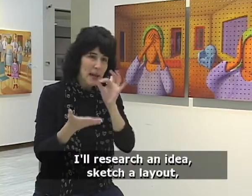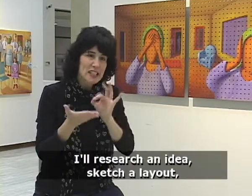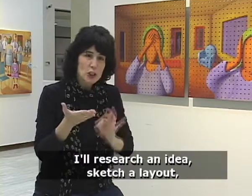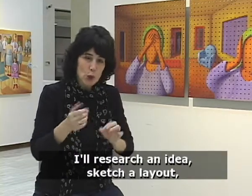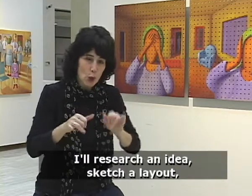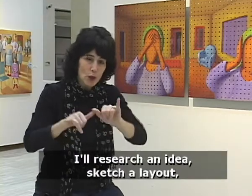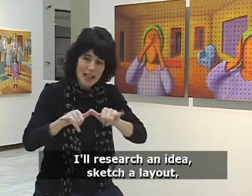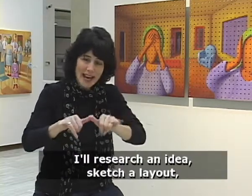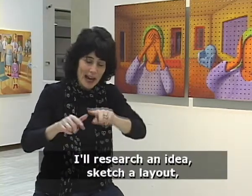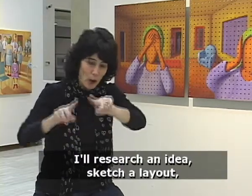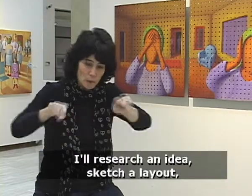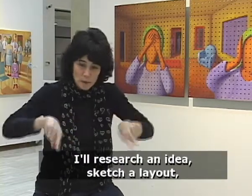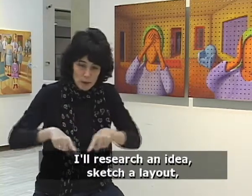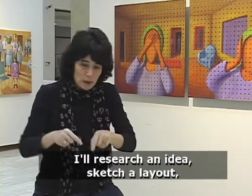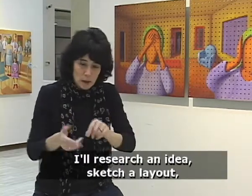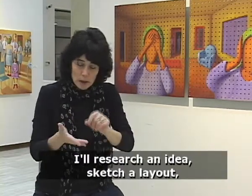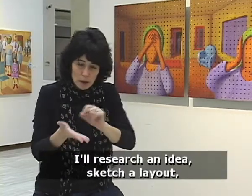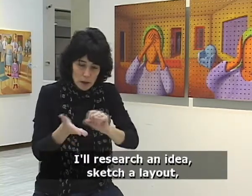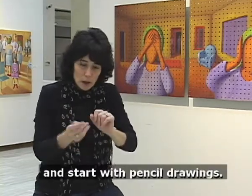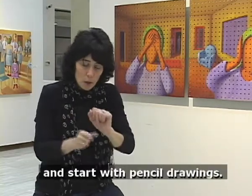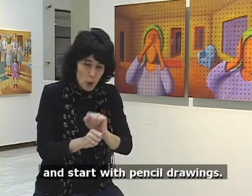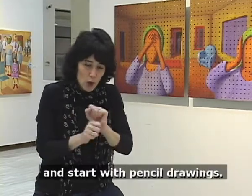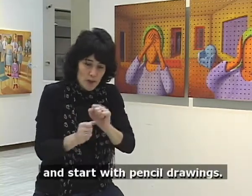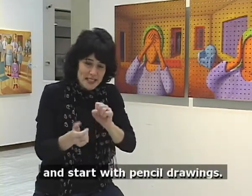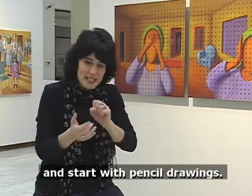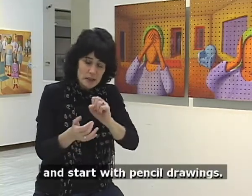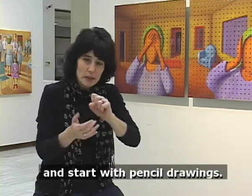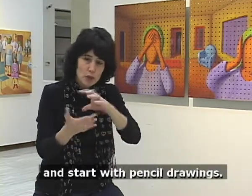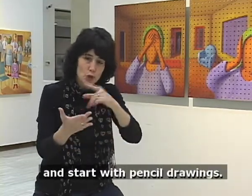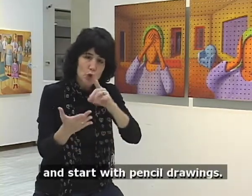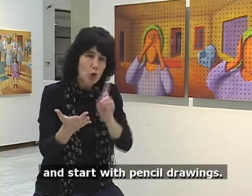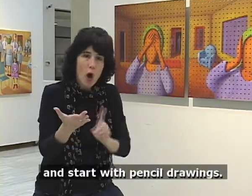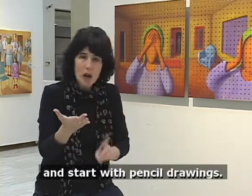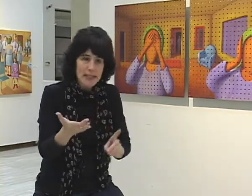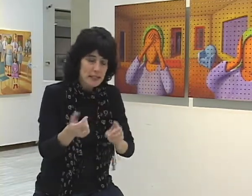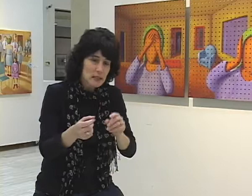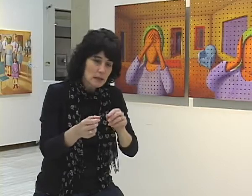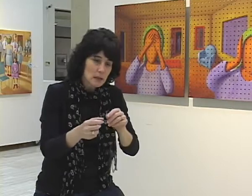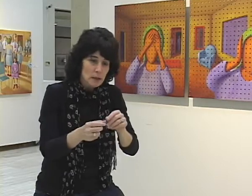idea, sketch a layout, and start with pencil drawings.